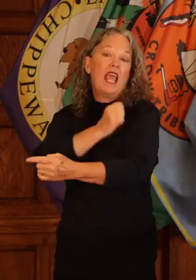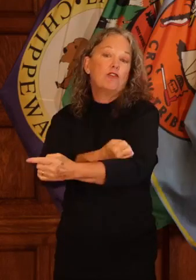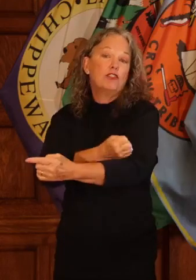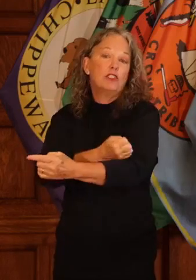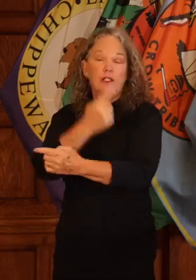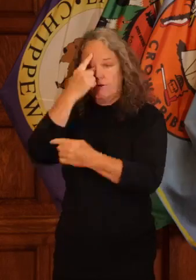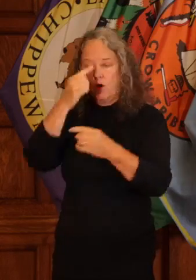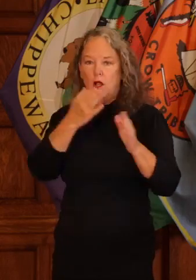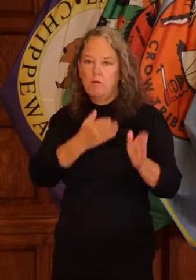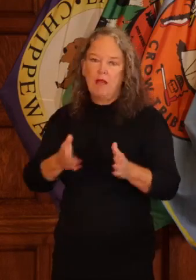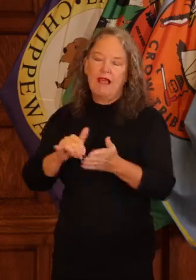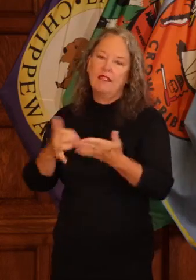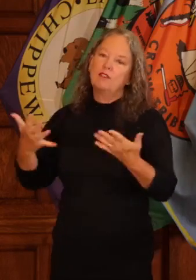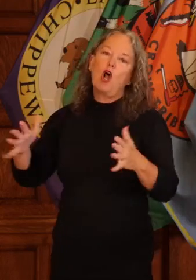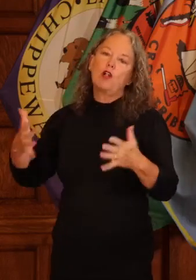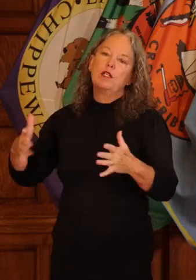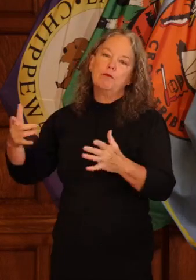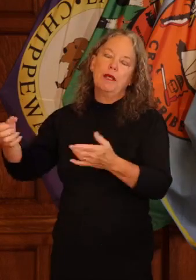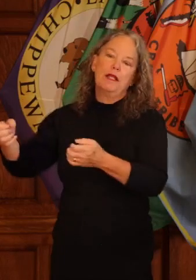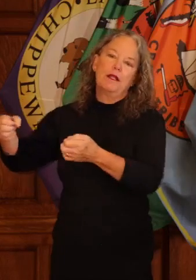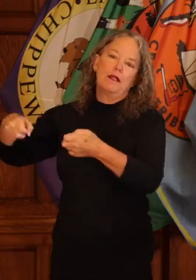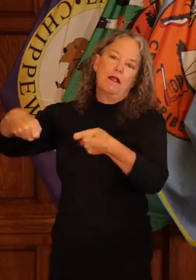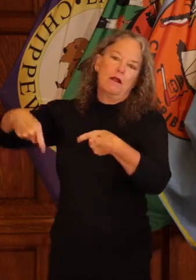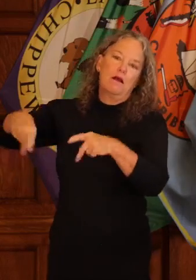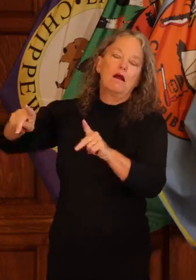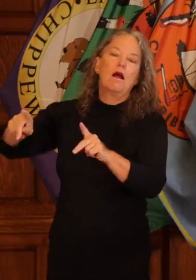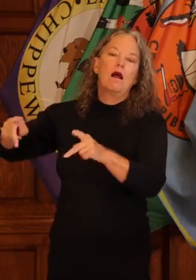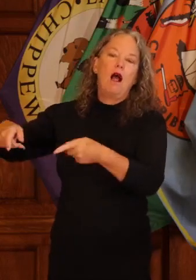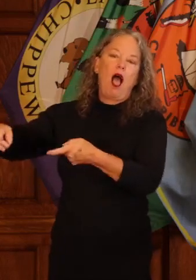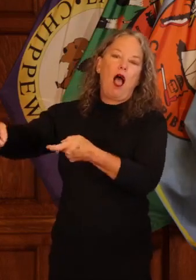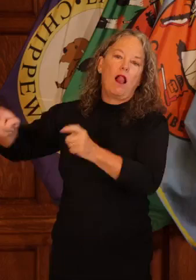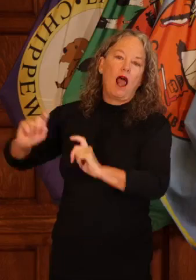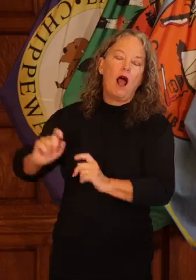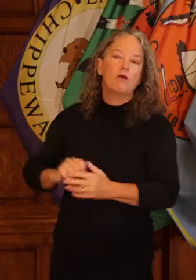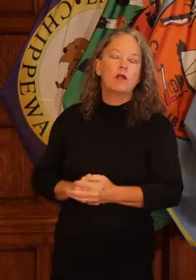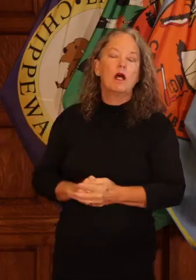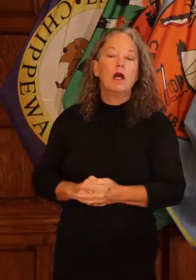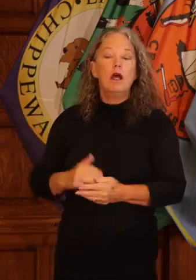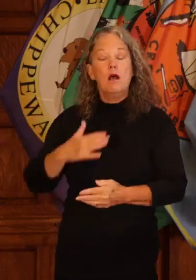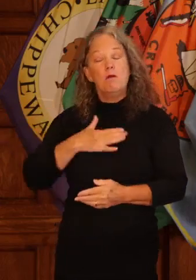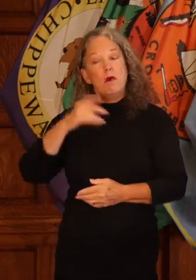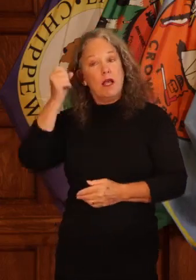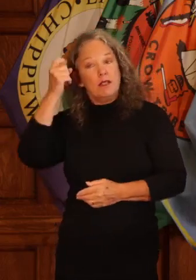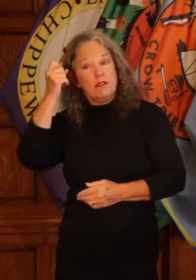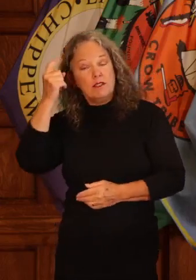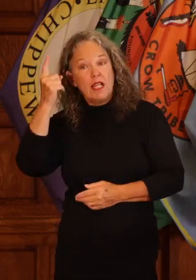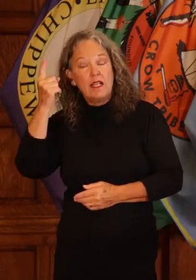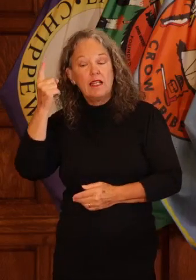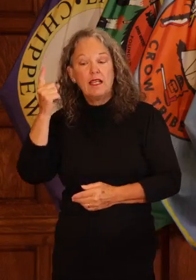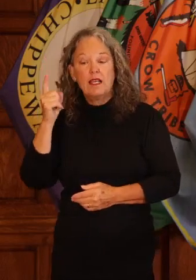plan that's already been granted. My understanding is the